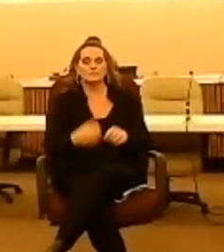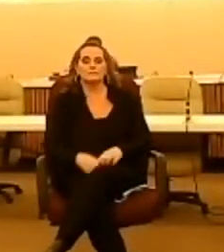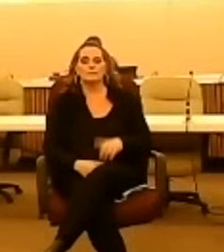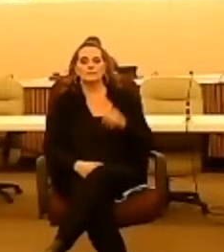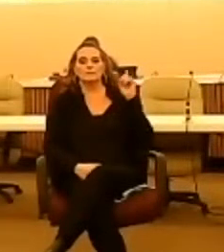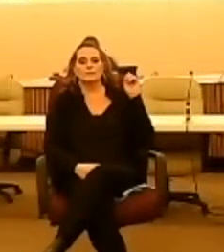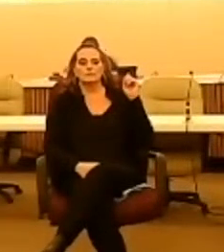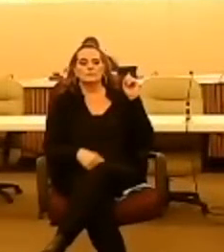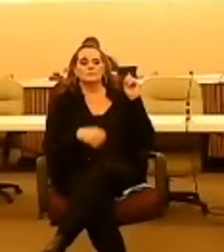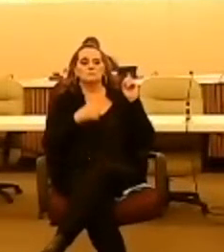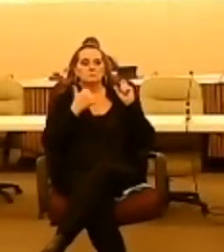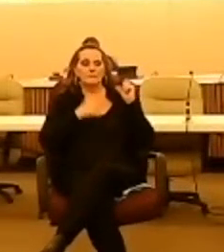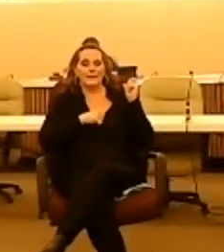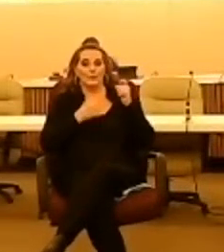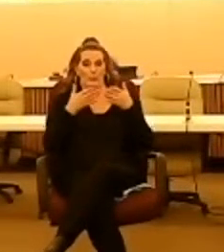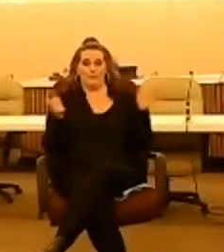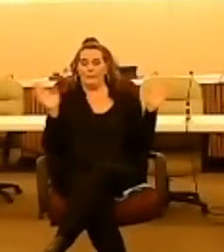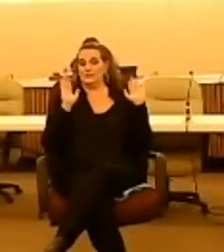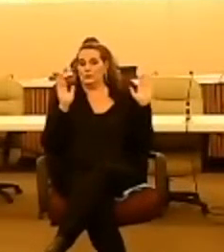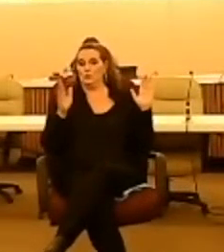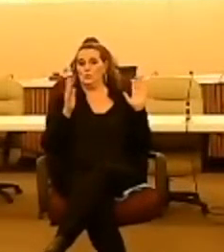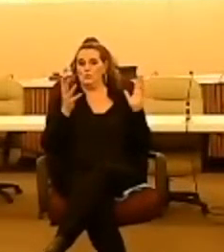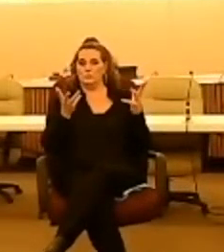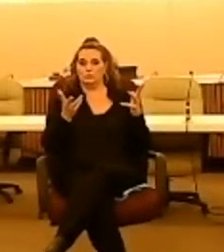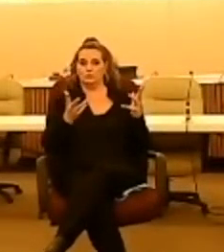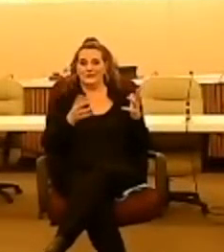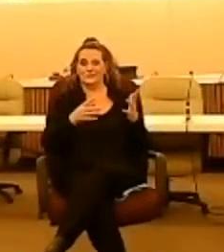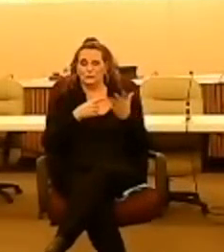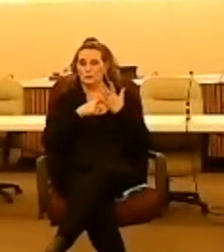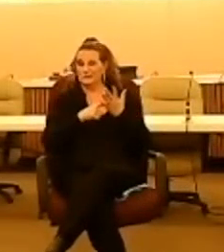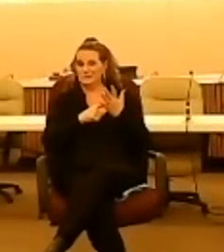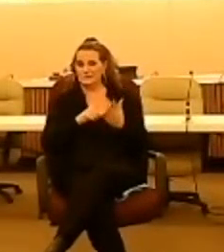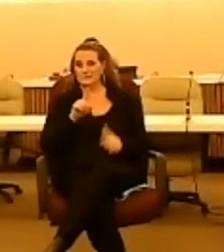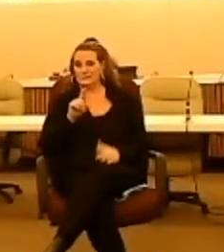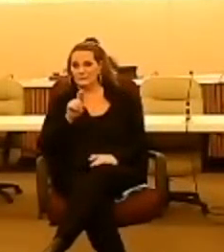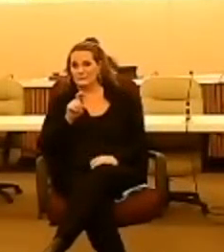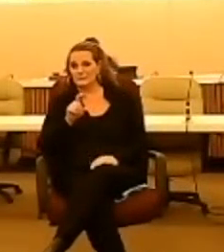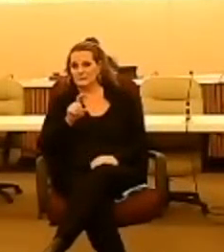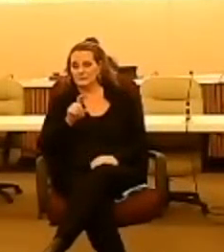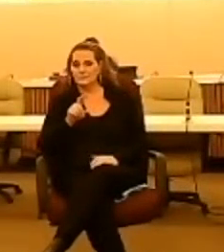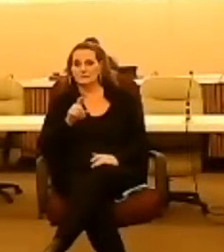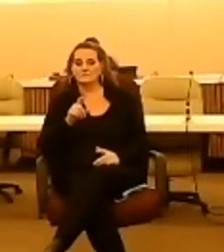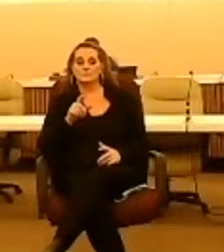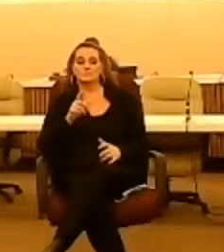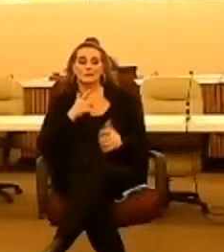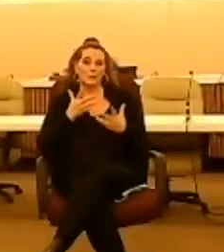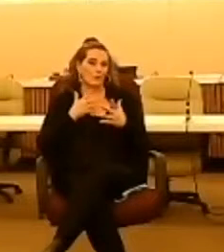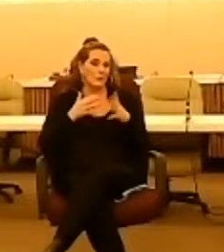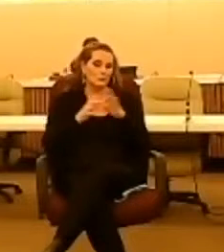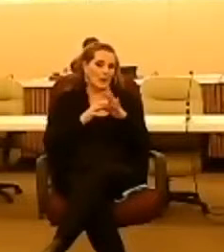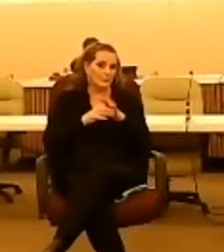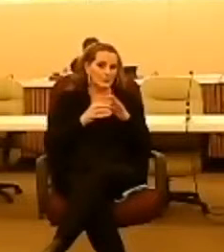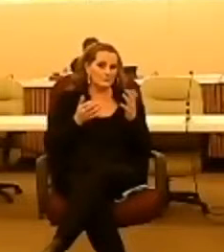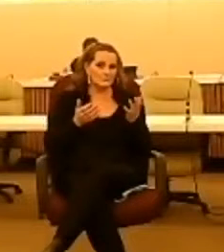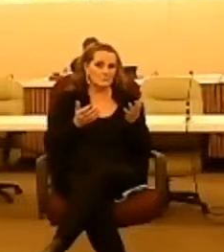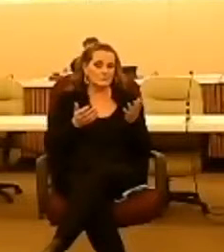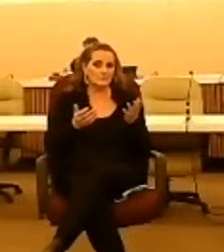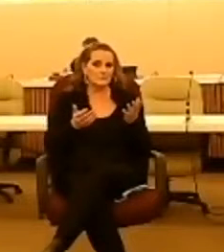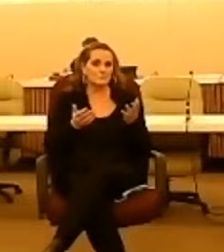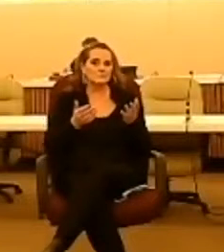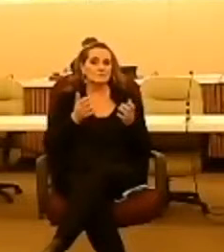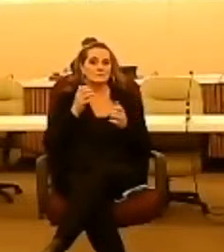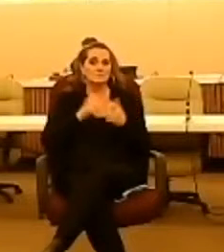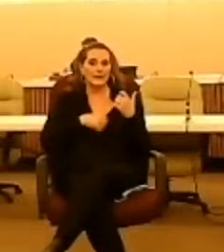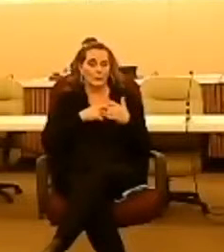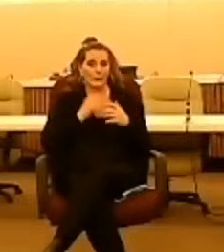Is there anybody in the public who has any questions? Or would like to make a comment regarding this? Anybody